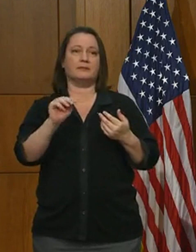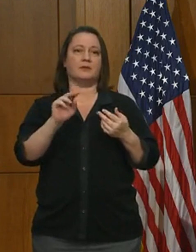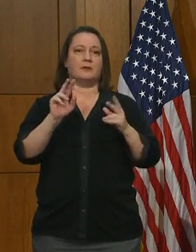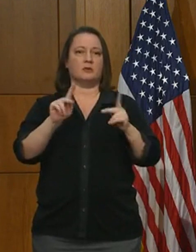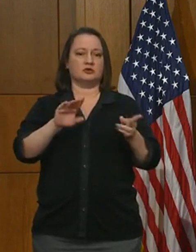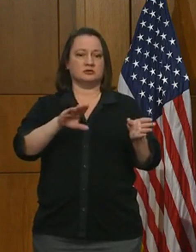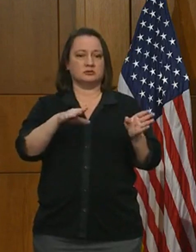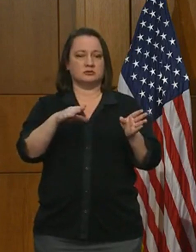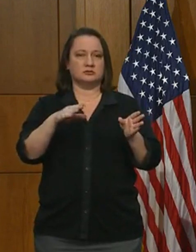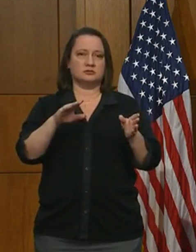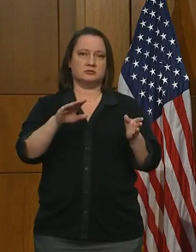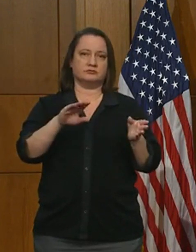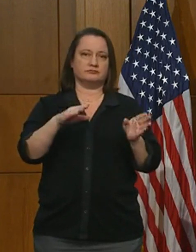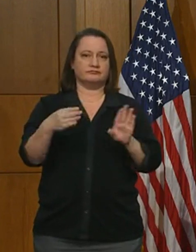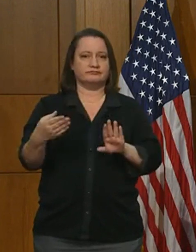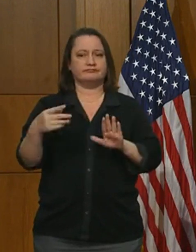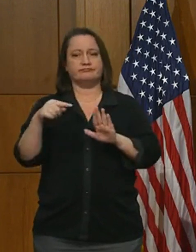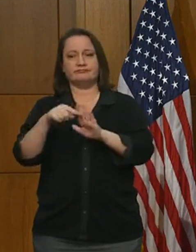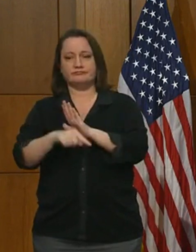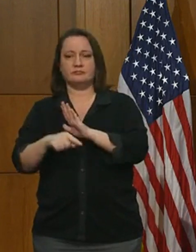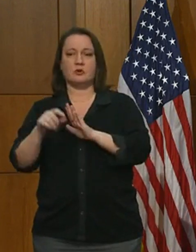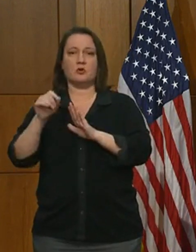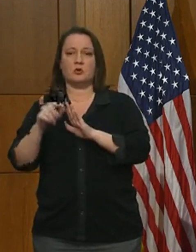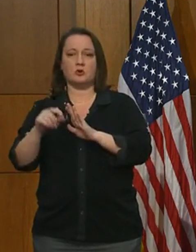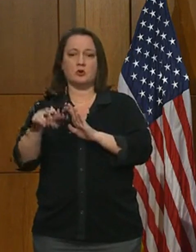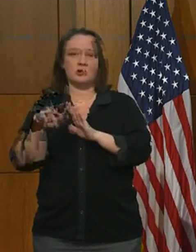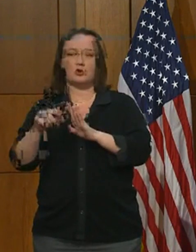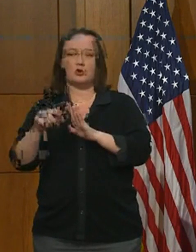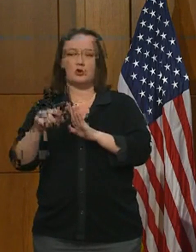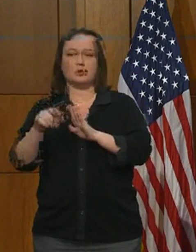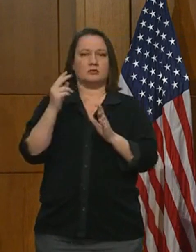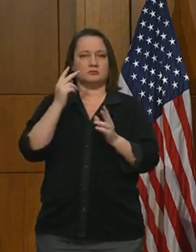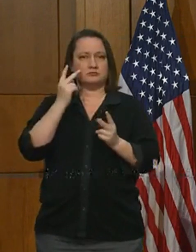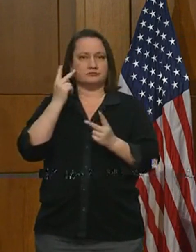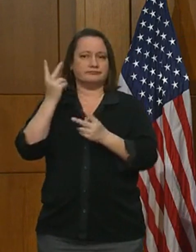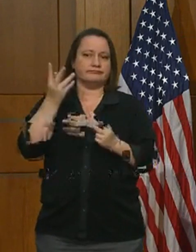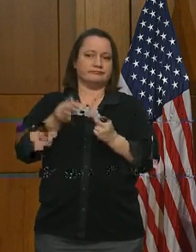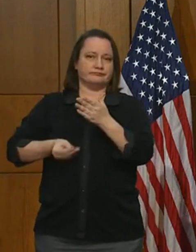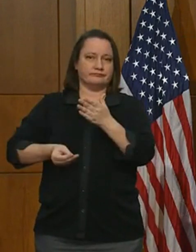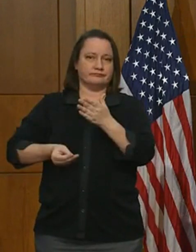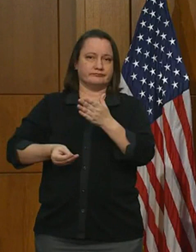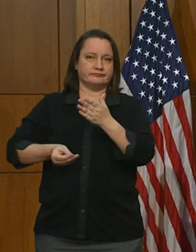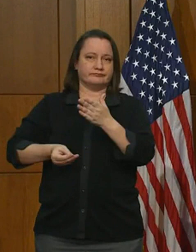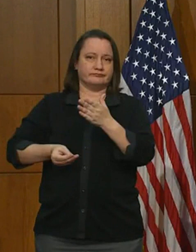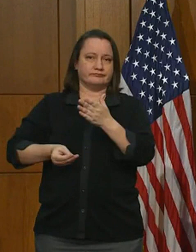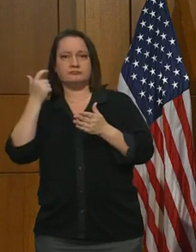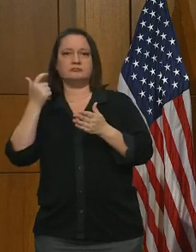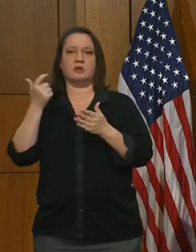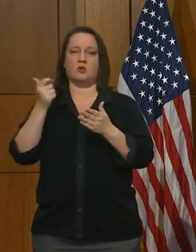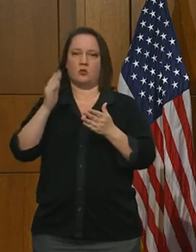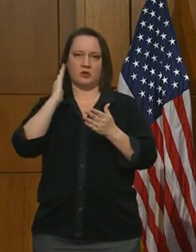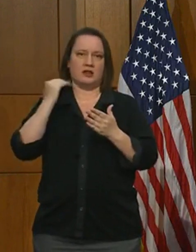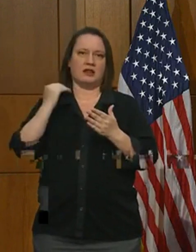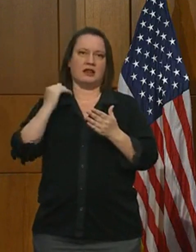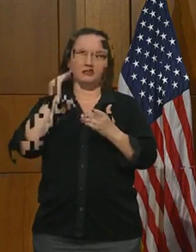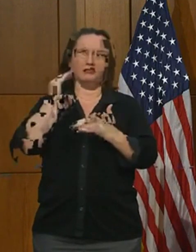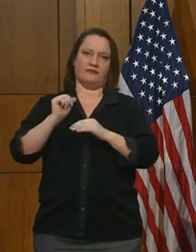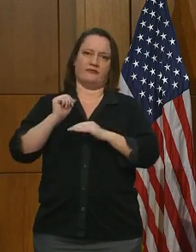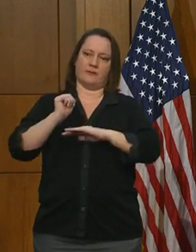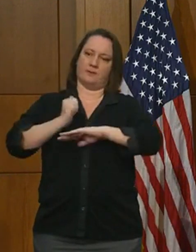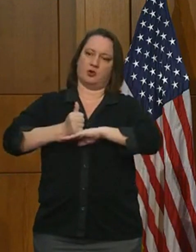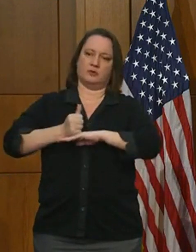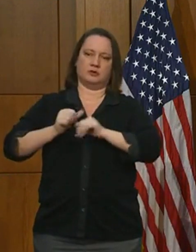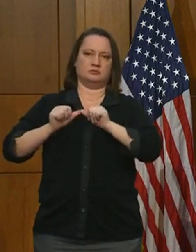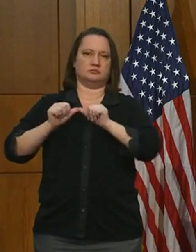city will be embraced in perpetuity going forward in some form of a permanent memorial going forward.